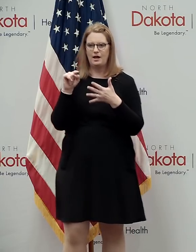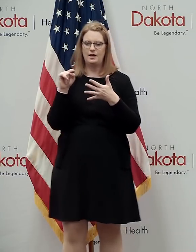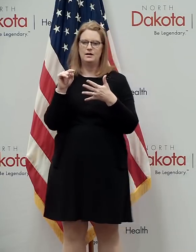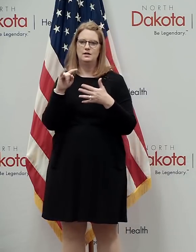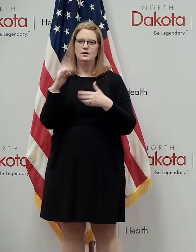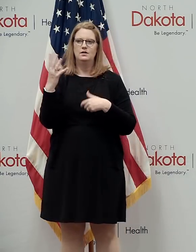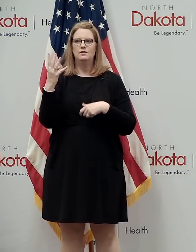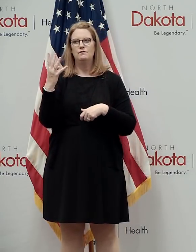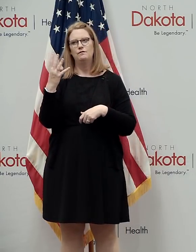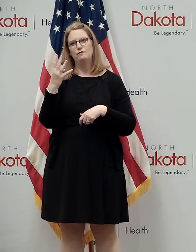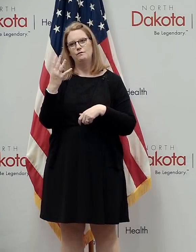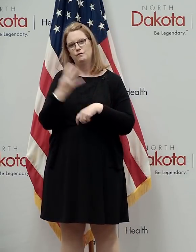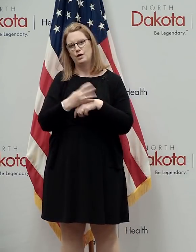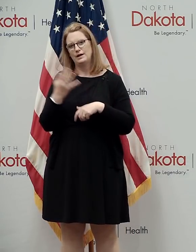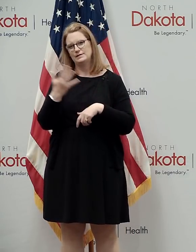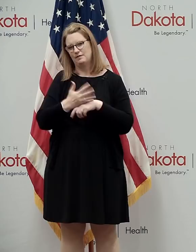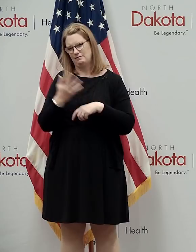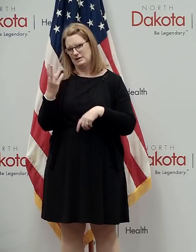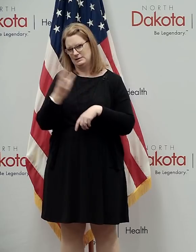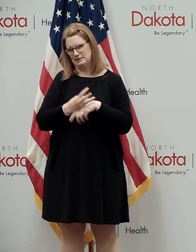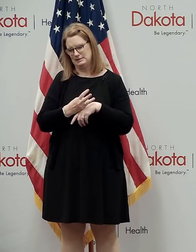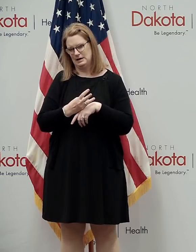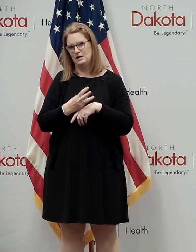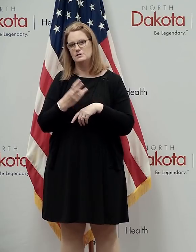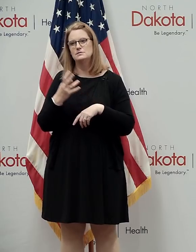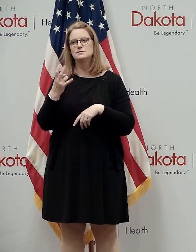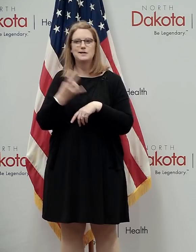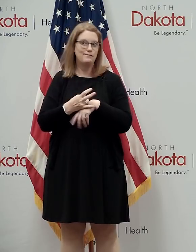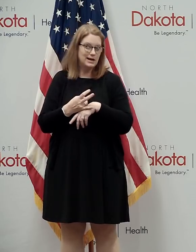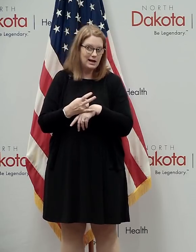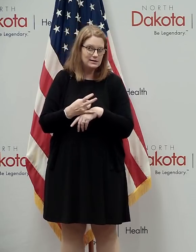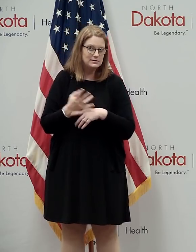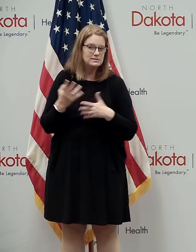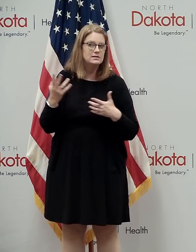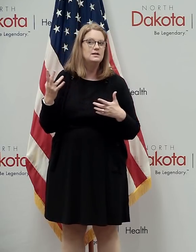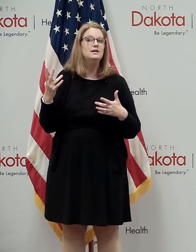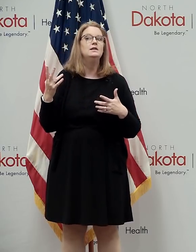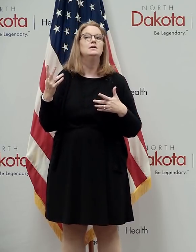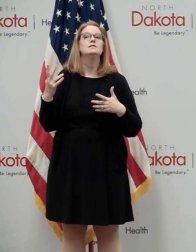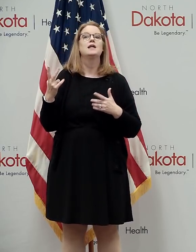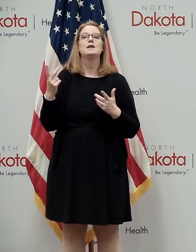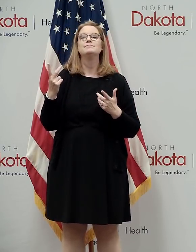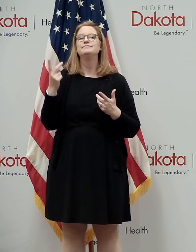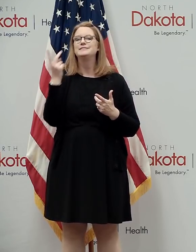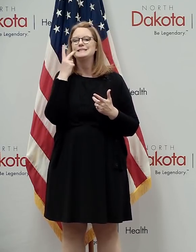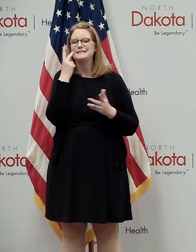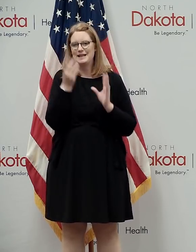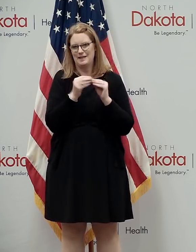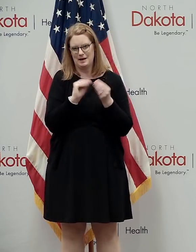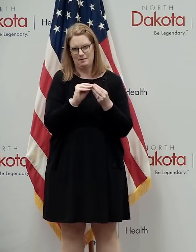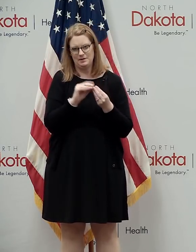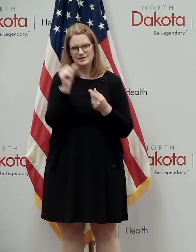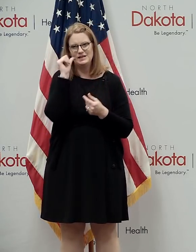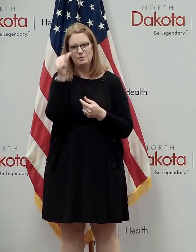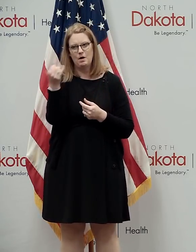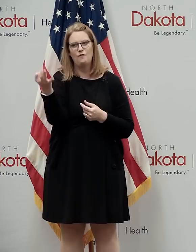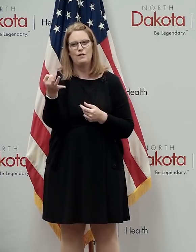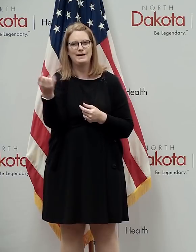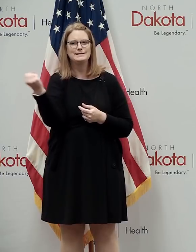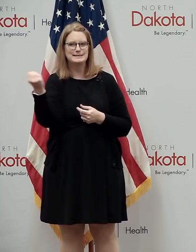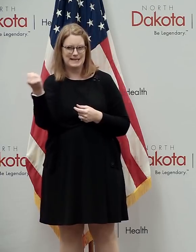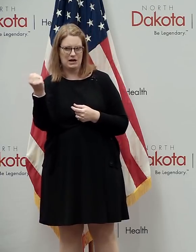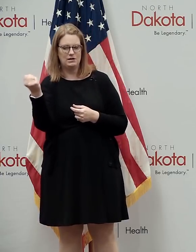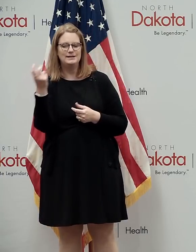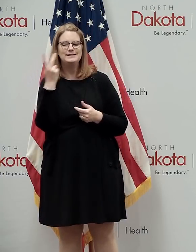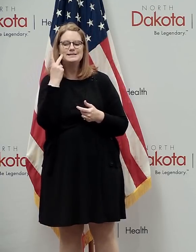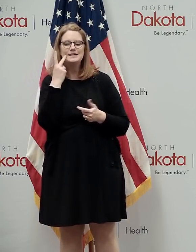6 to 7 days potential exposure to incubation, then we want to really pay attention to the numbers that come in tomorrow and Friday and Saturday to kind of